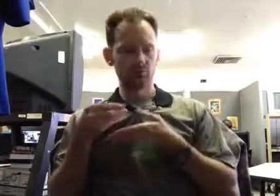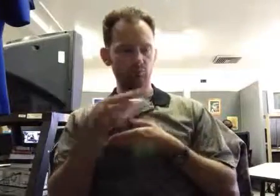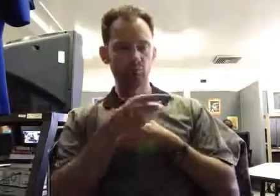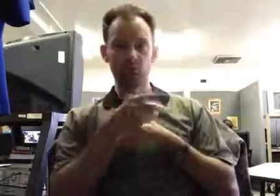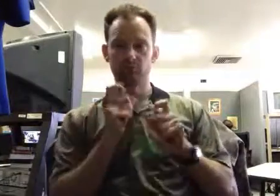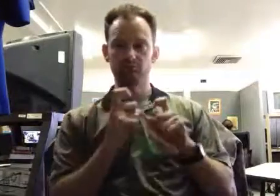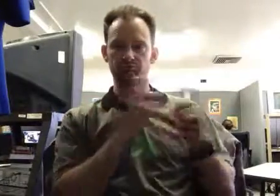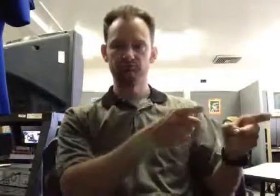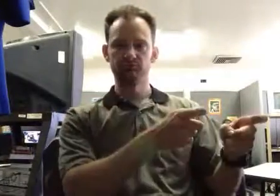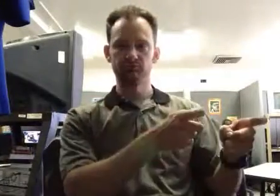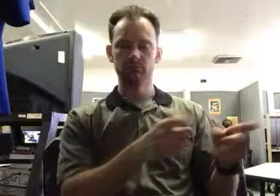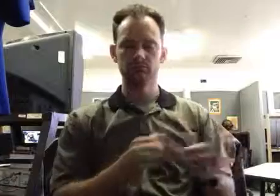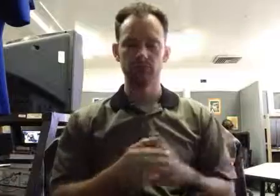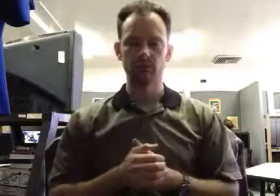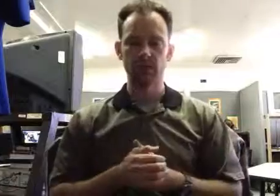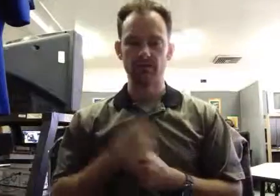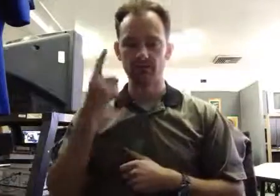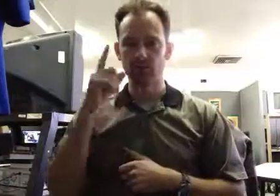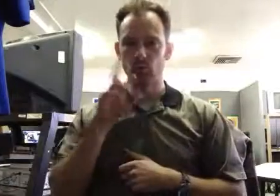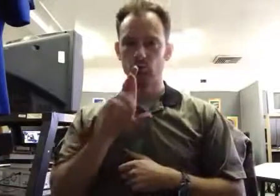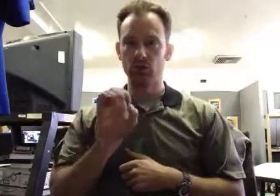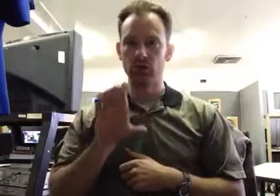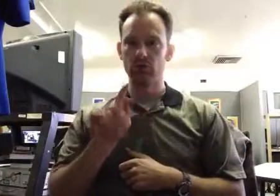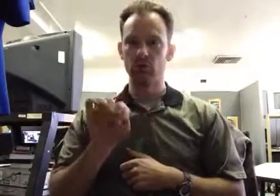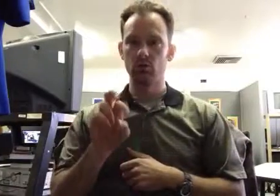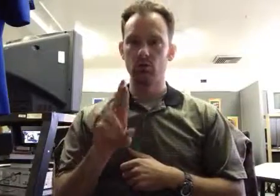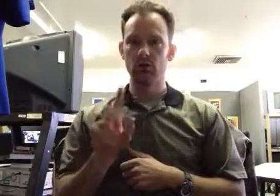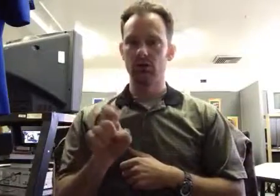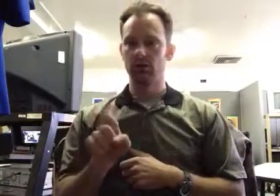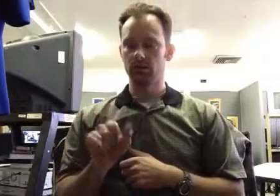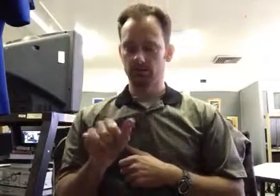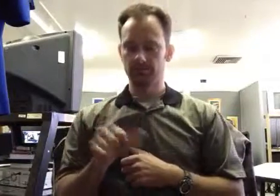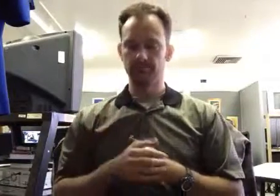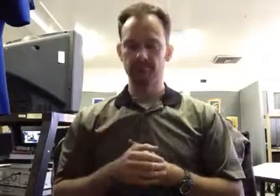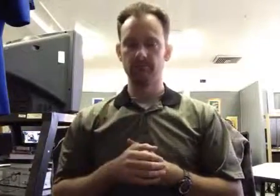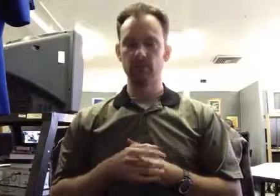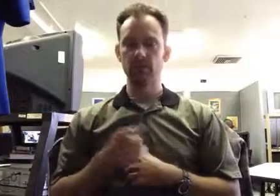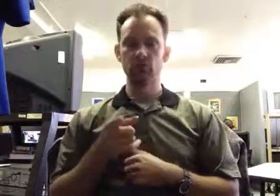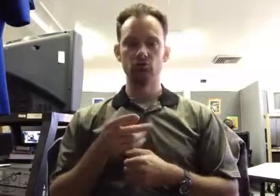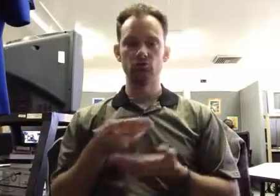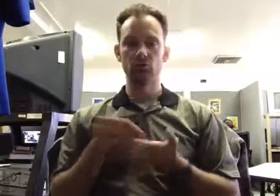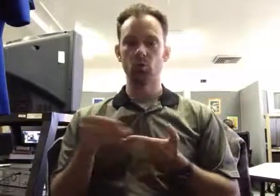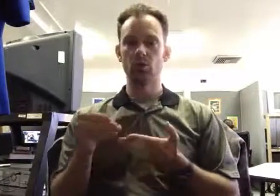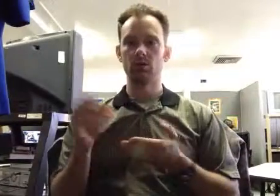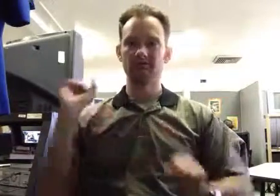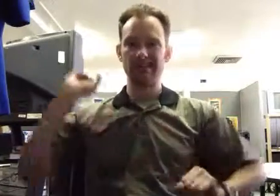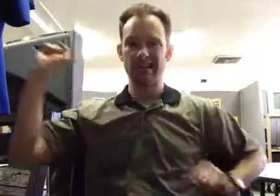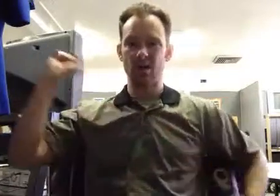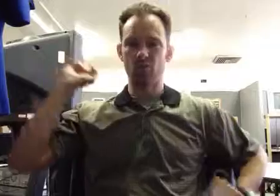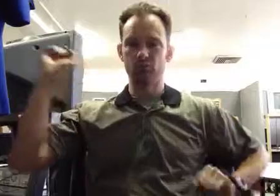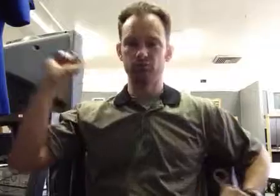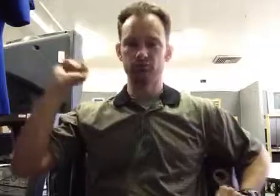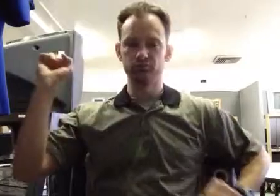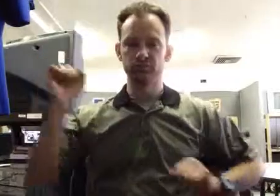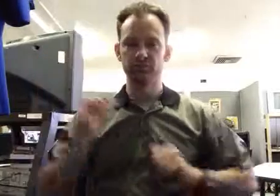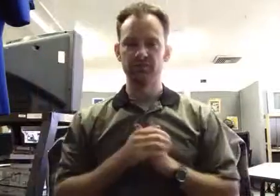the rectory. She bought towels for the bathroom. She went shopping until she found exactly the right shade